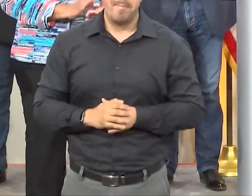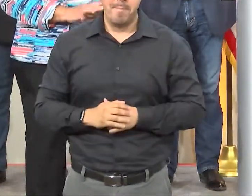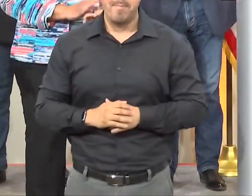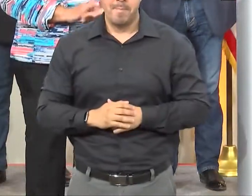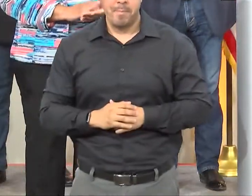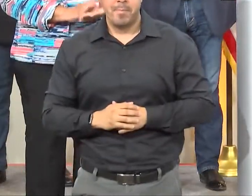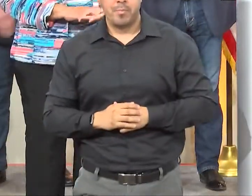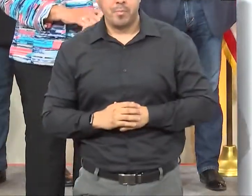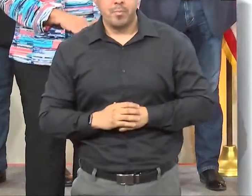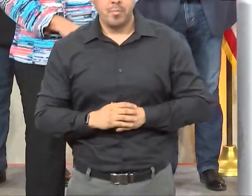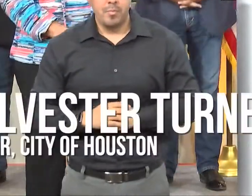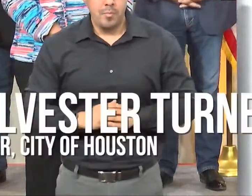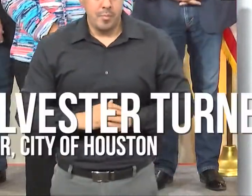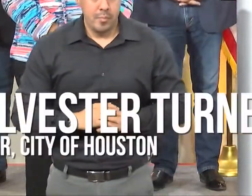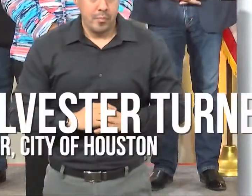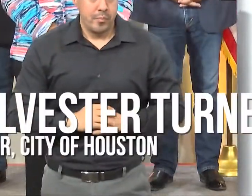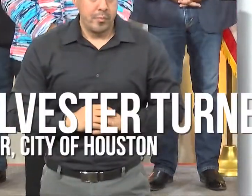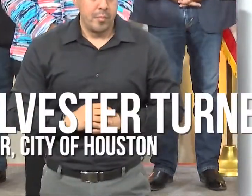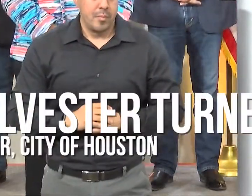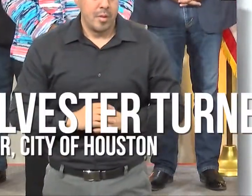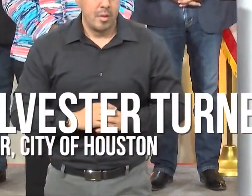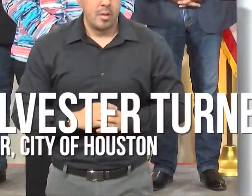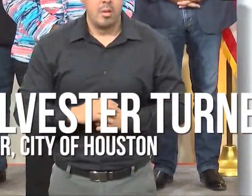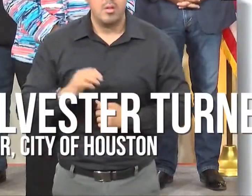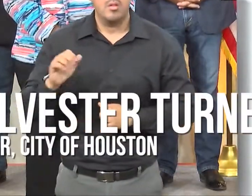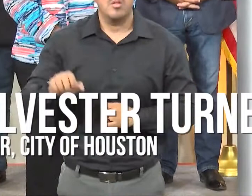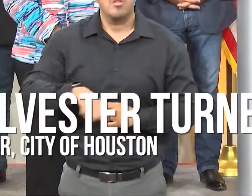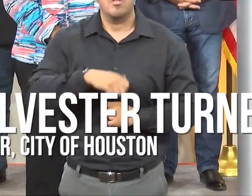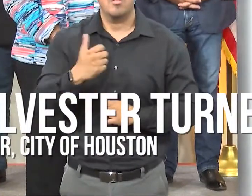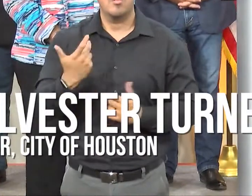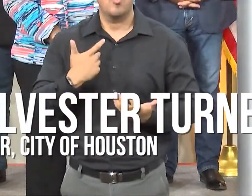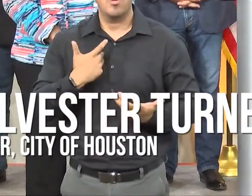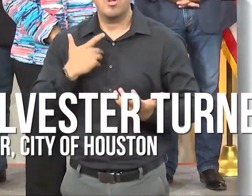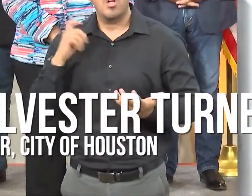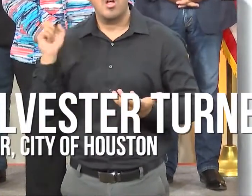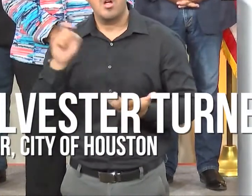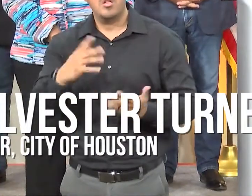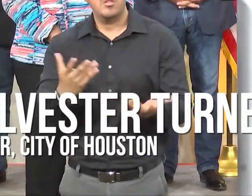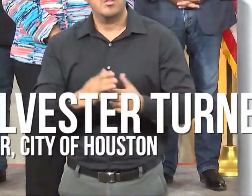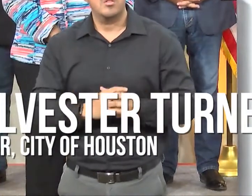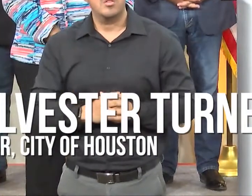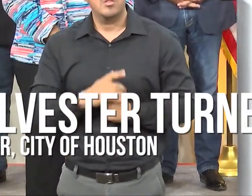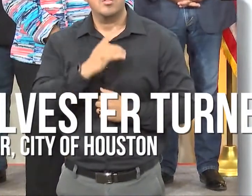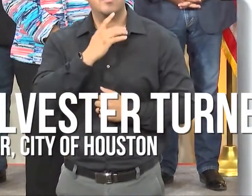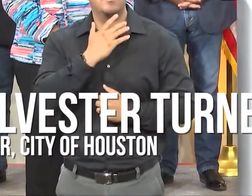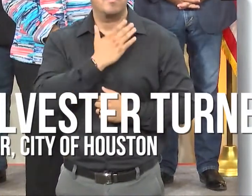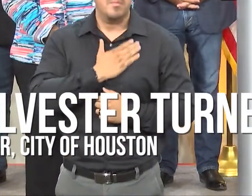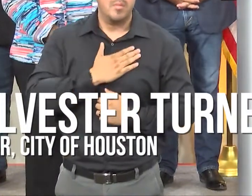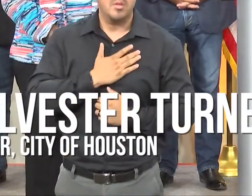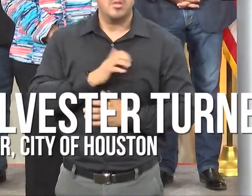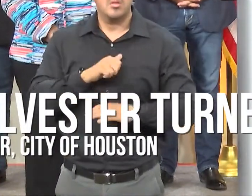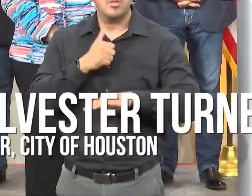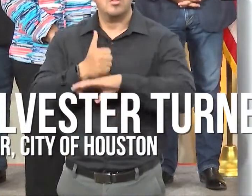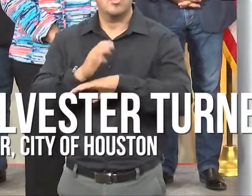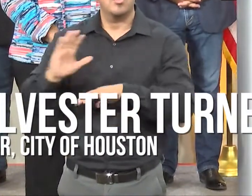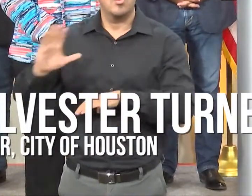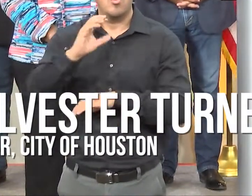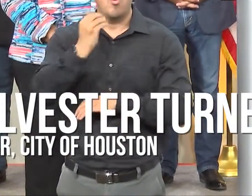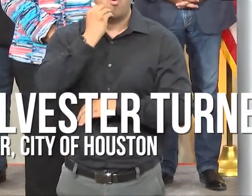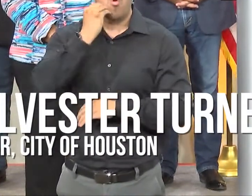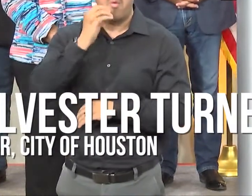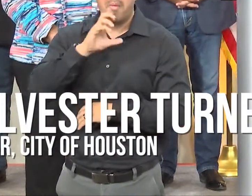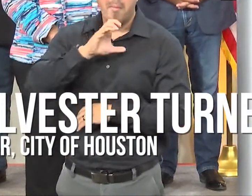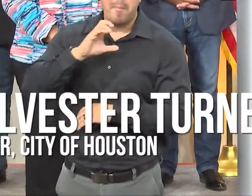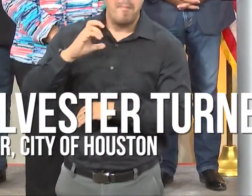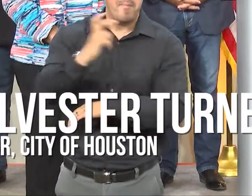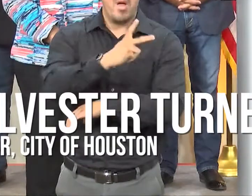And let me just say, the only thing that we're asking is that just restore people's home back to the way they